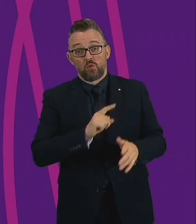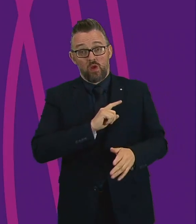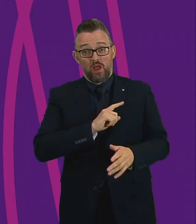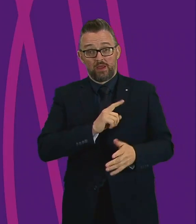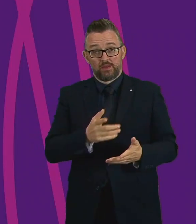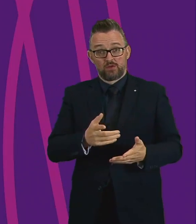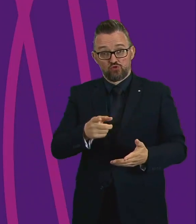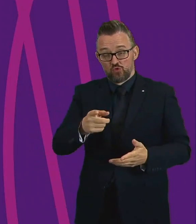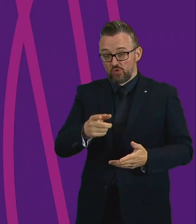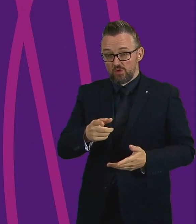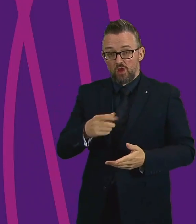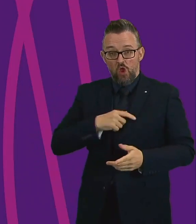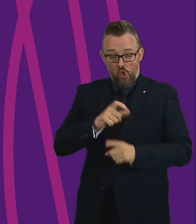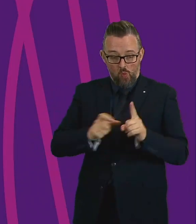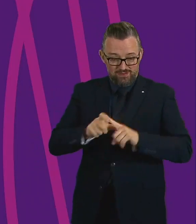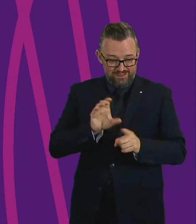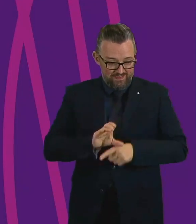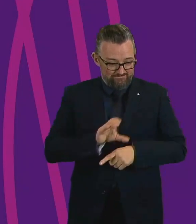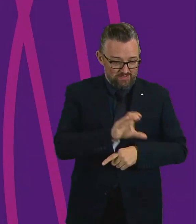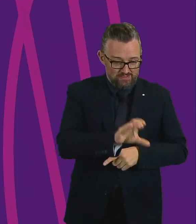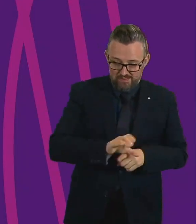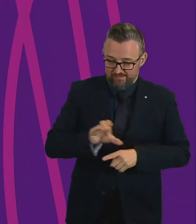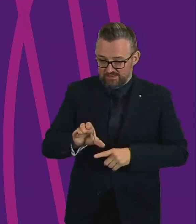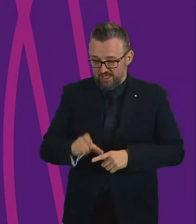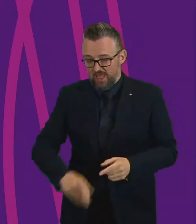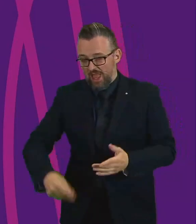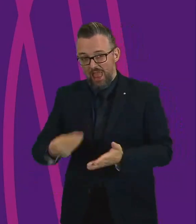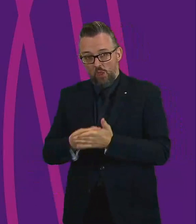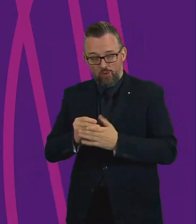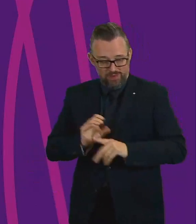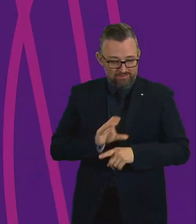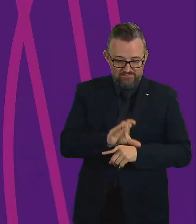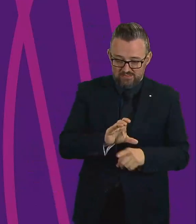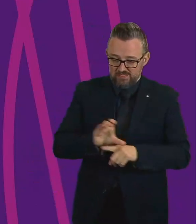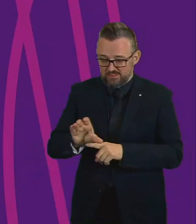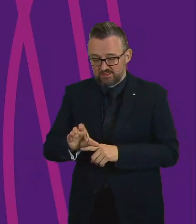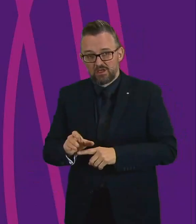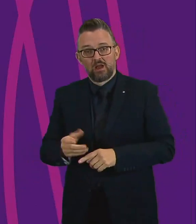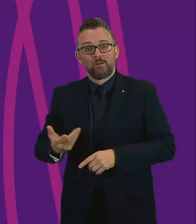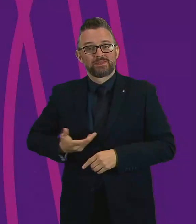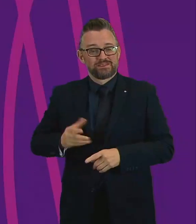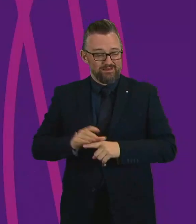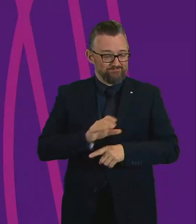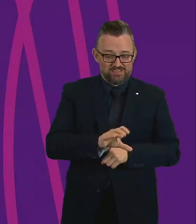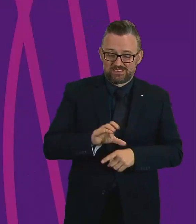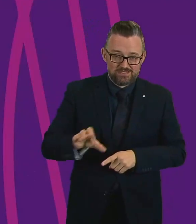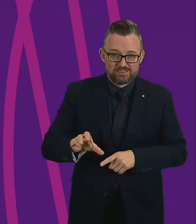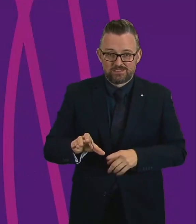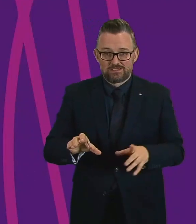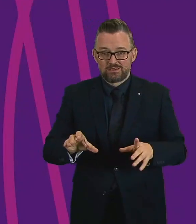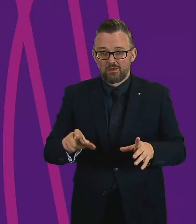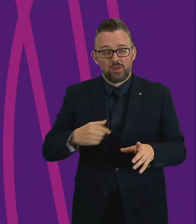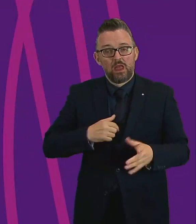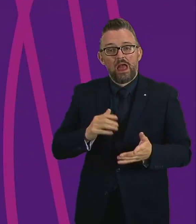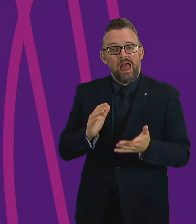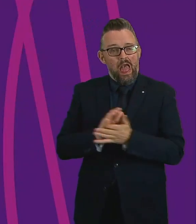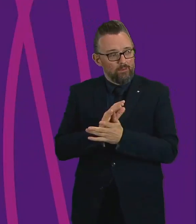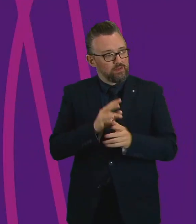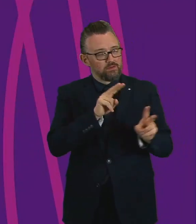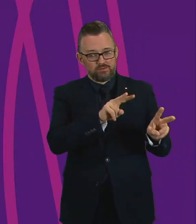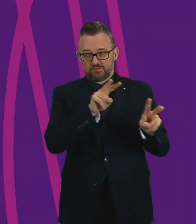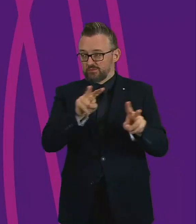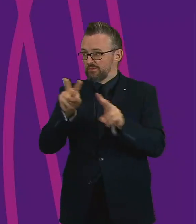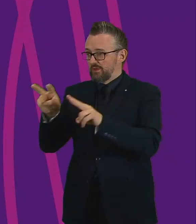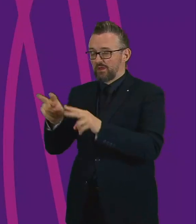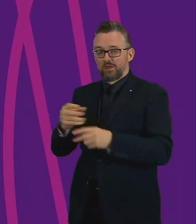between investing in our communities, our economy and our public services or not. And I'm pleased to see cross-party recognition